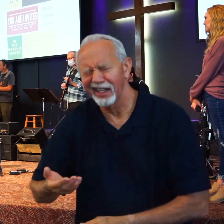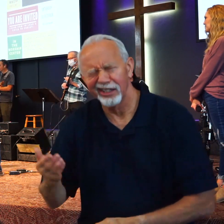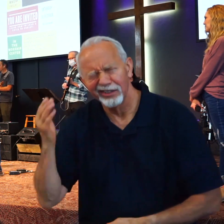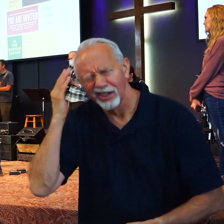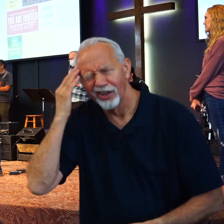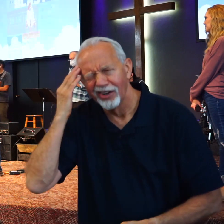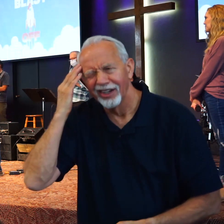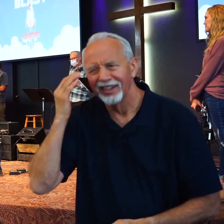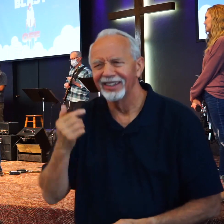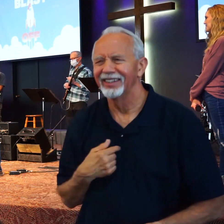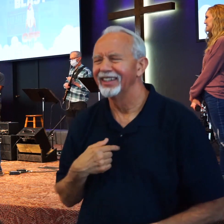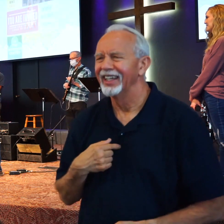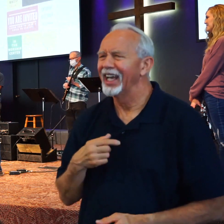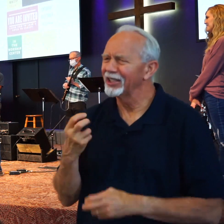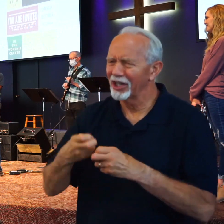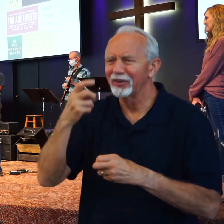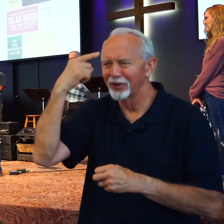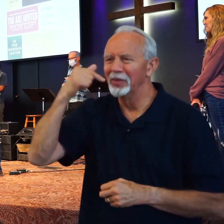person, so it's hard for me.